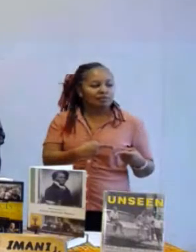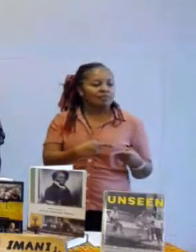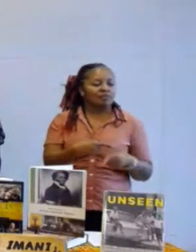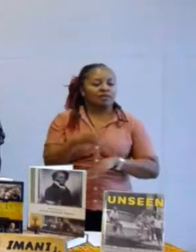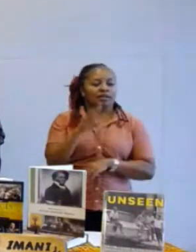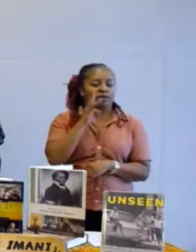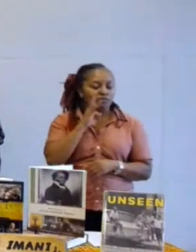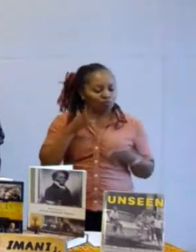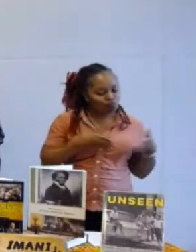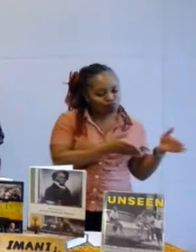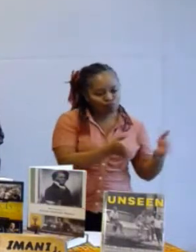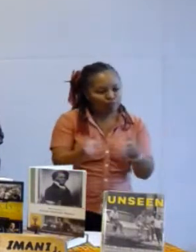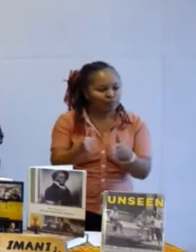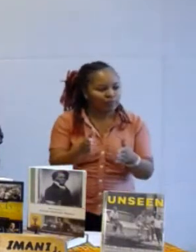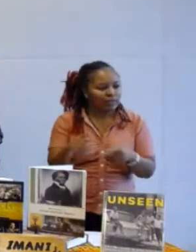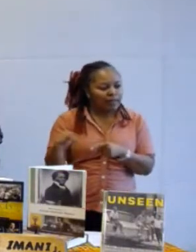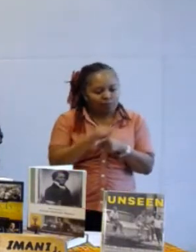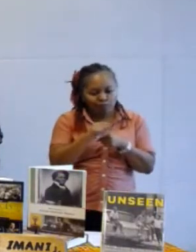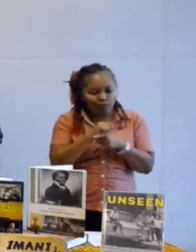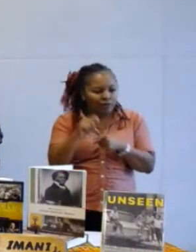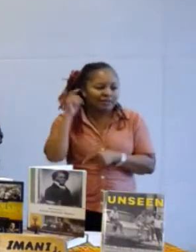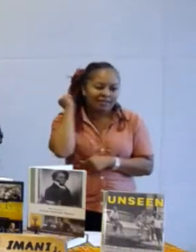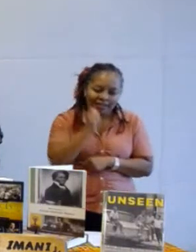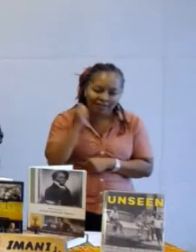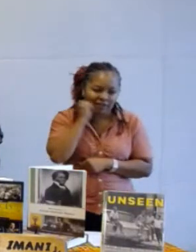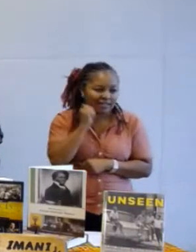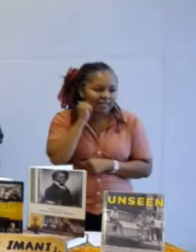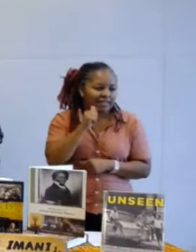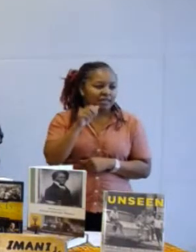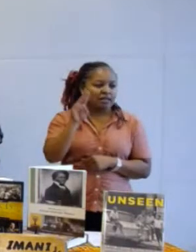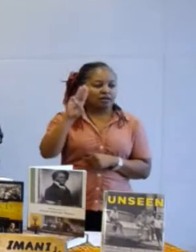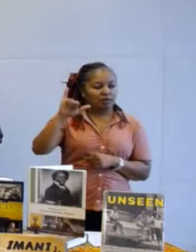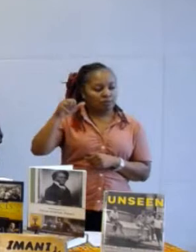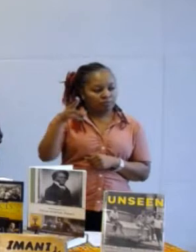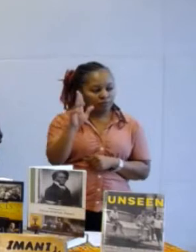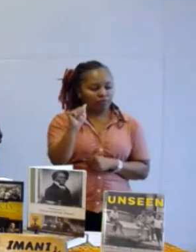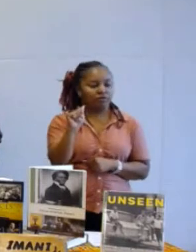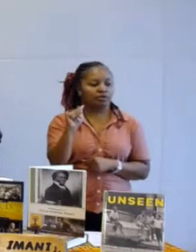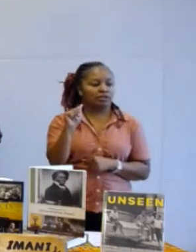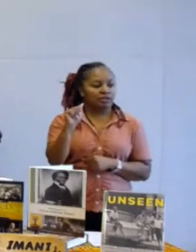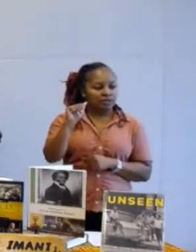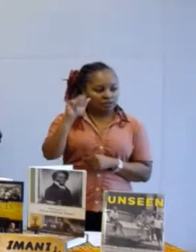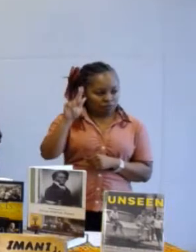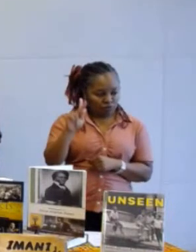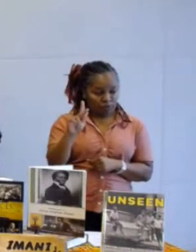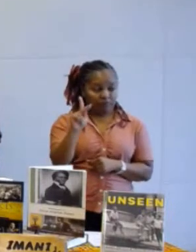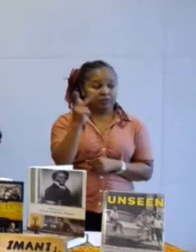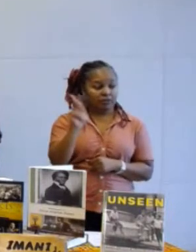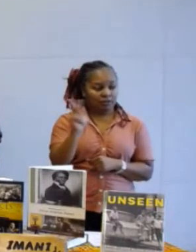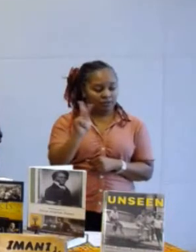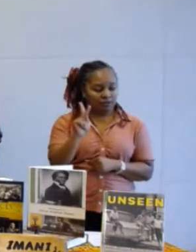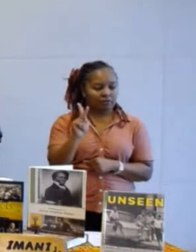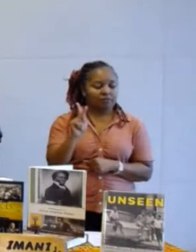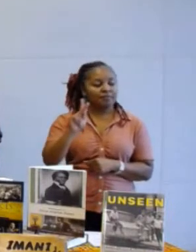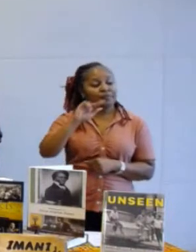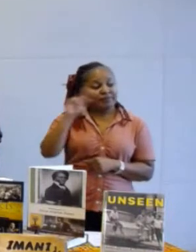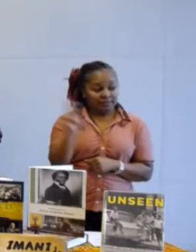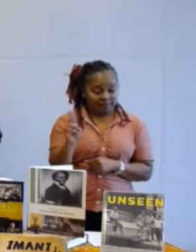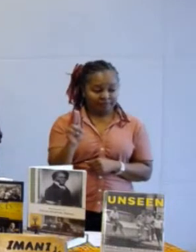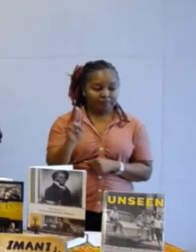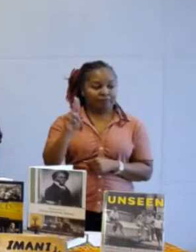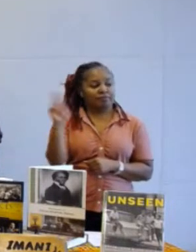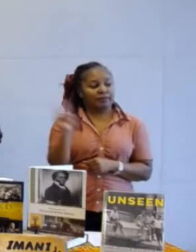flows. Practice daily umoja, kujitapalia, ujima, ujama,